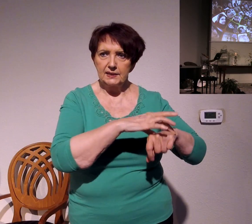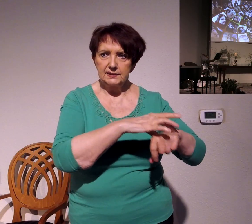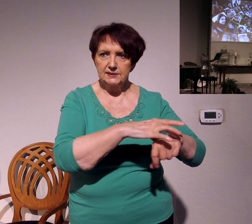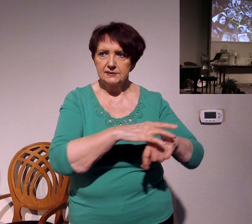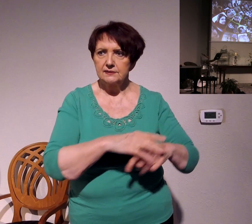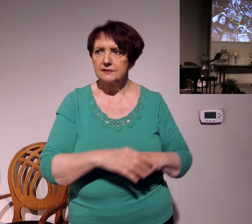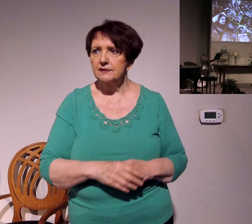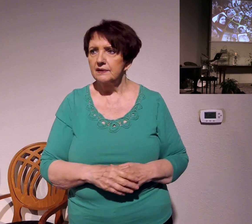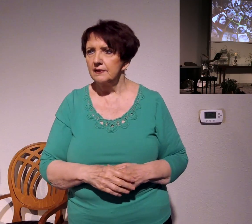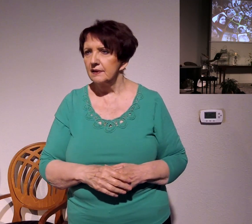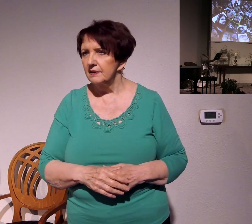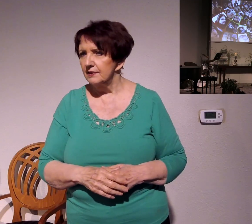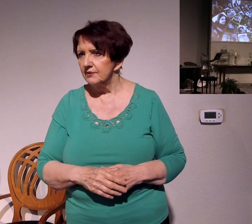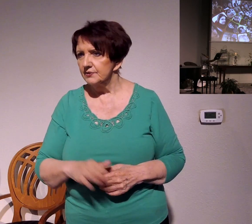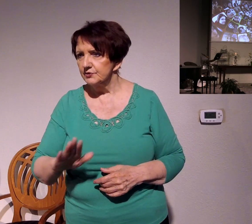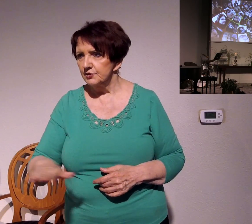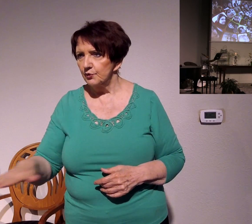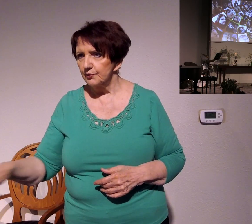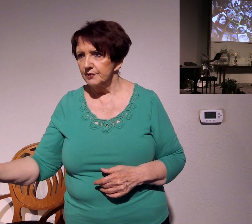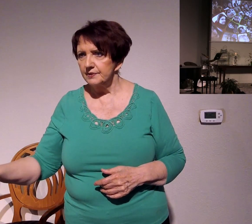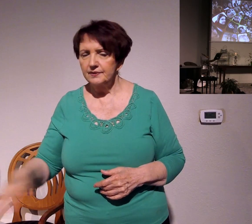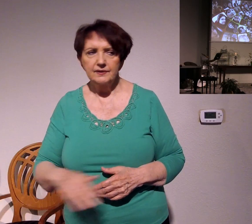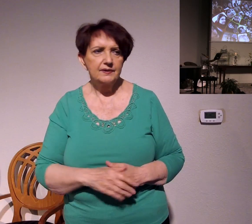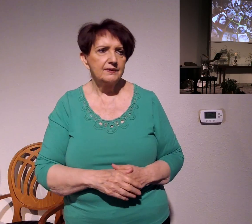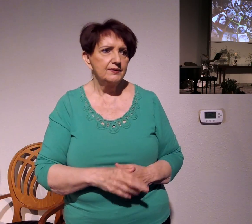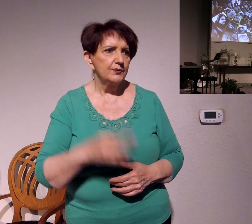Planets. Children.